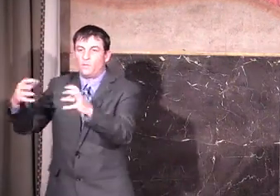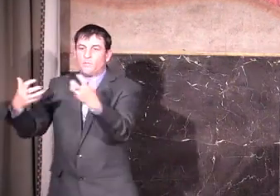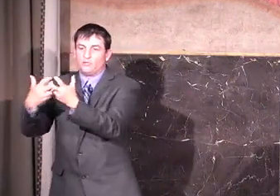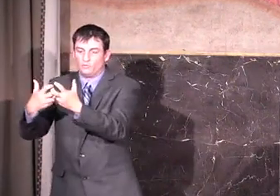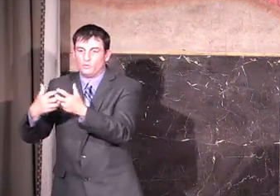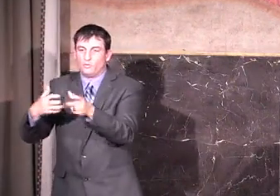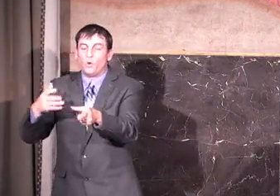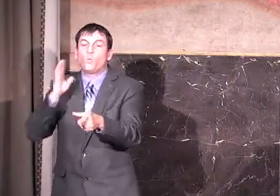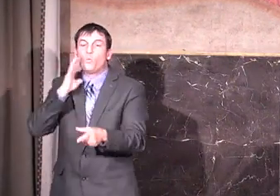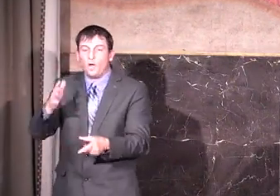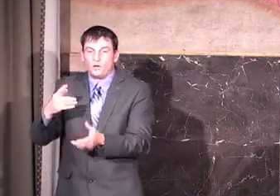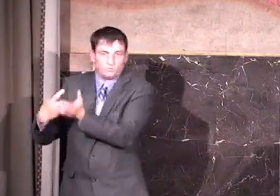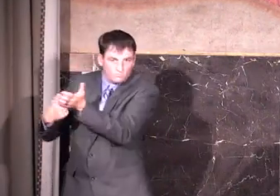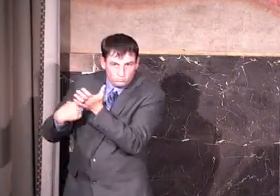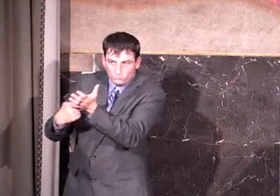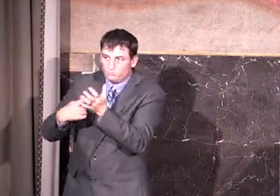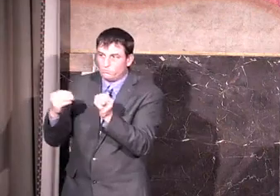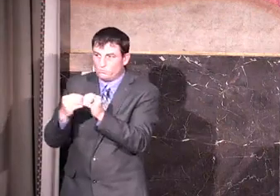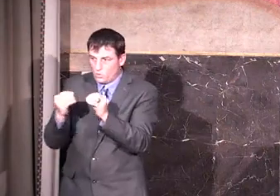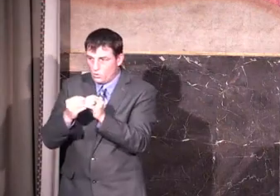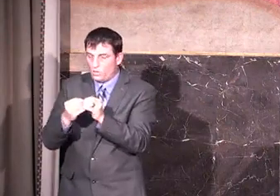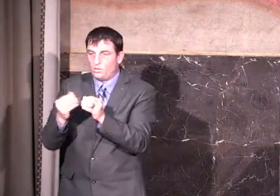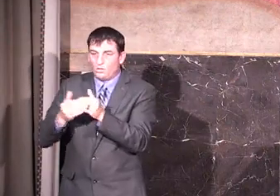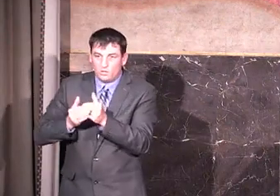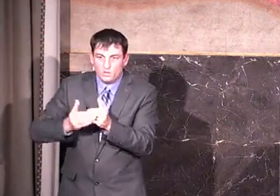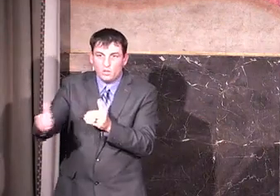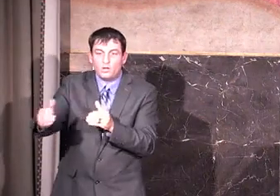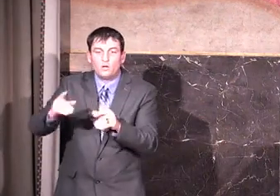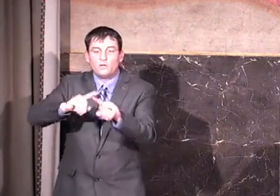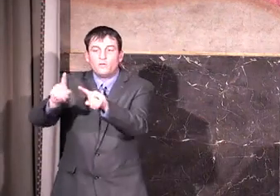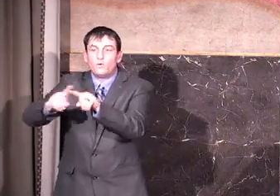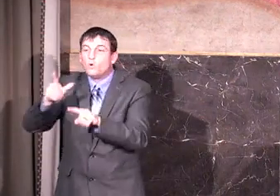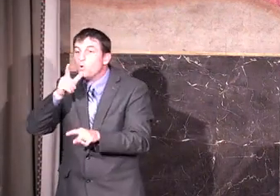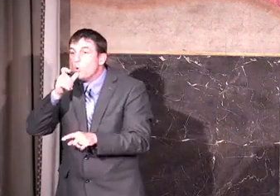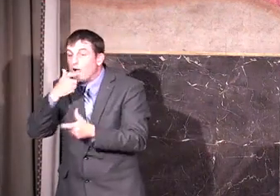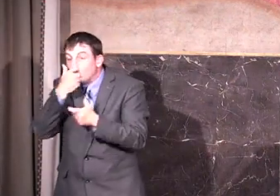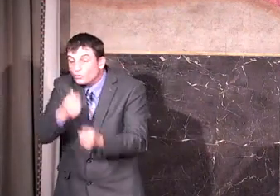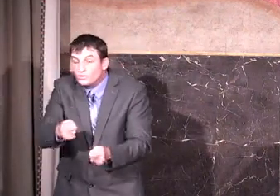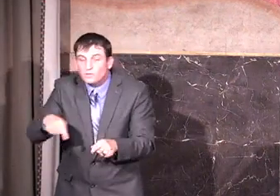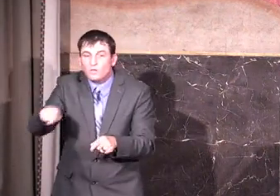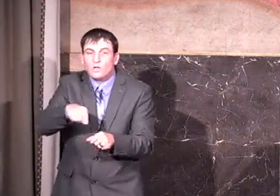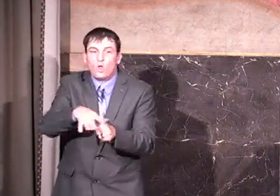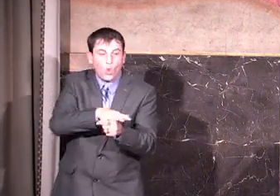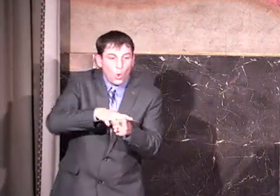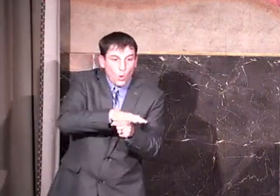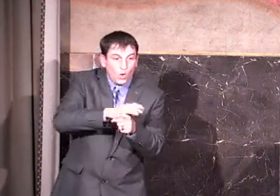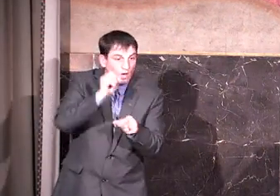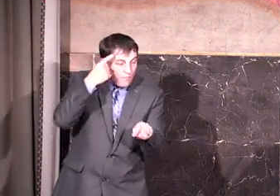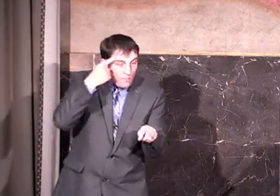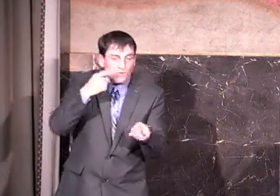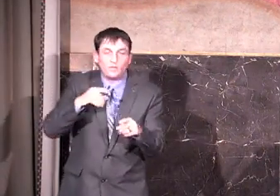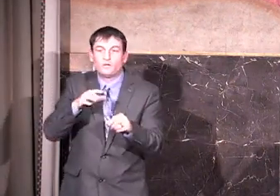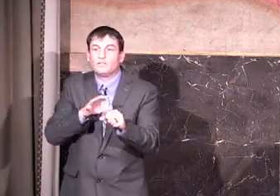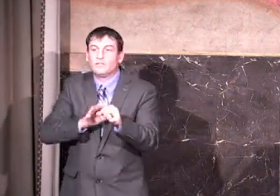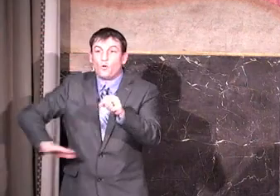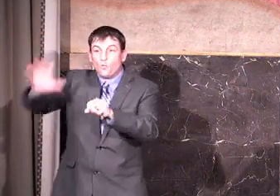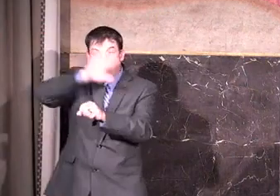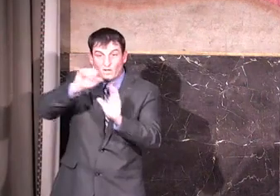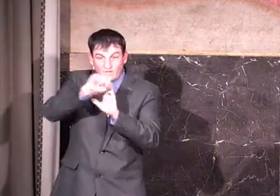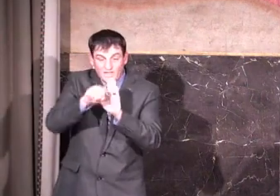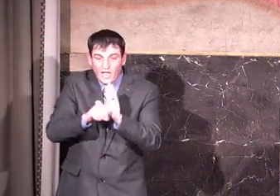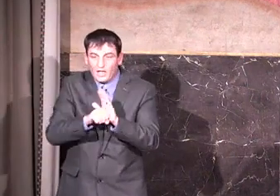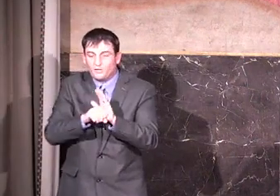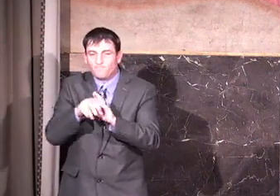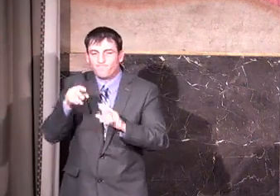be having conversations with all of the various stakeholders at local government and across the state, trying to figure out what is the